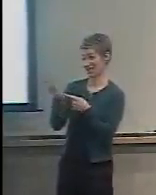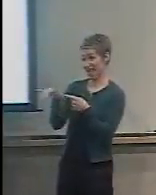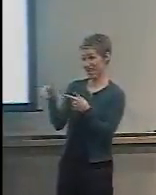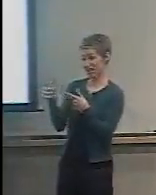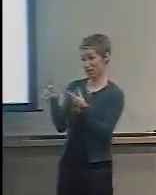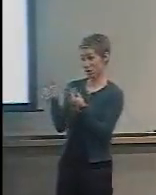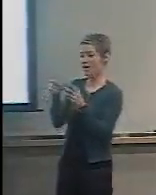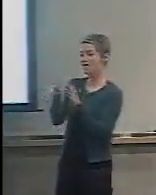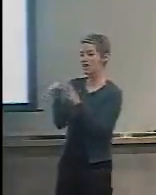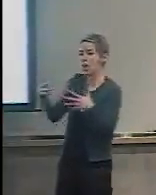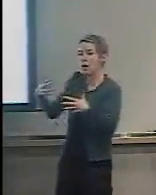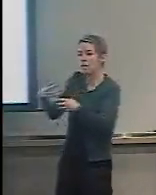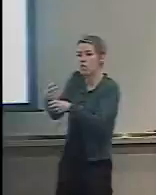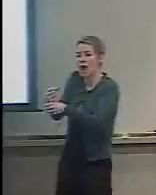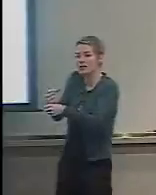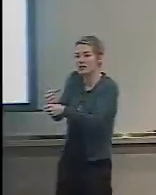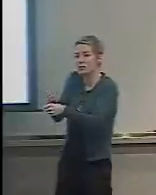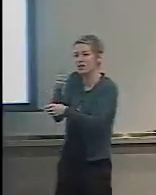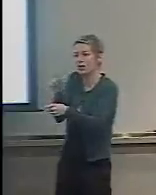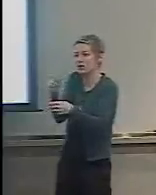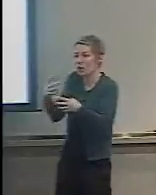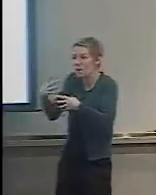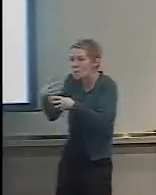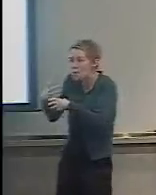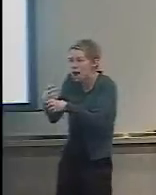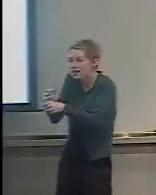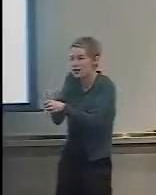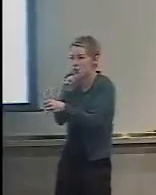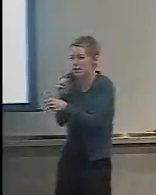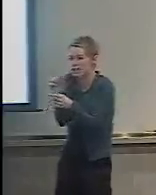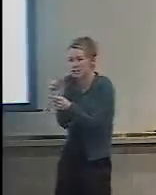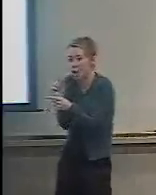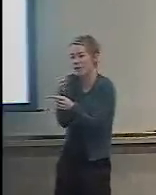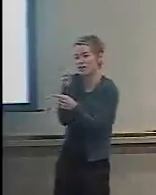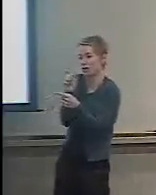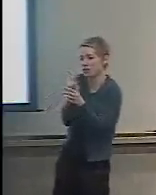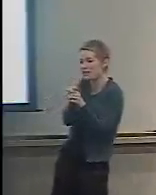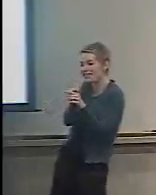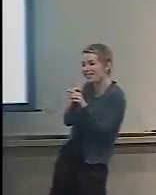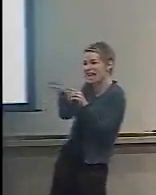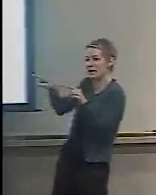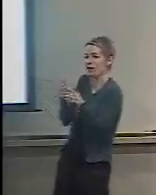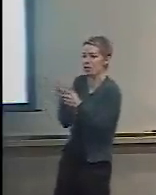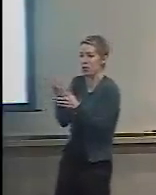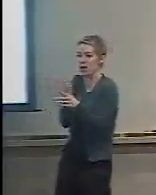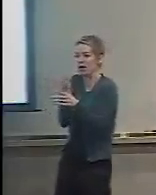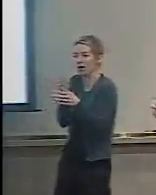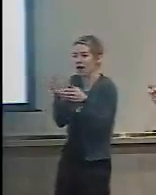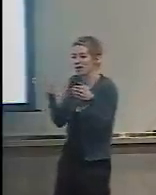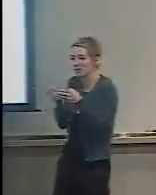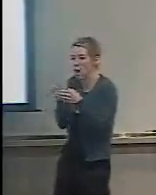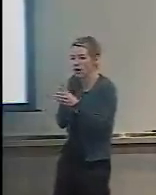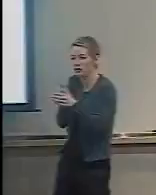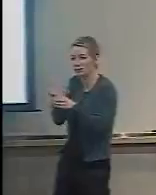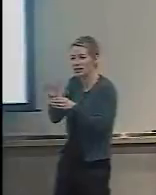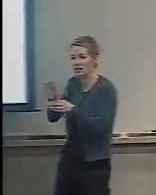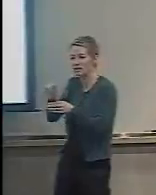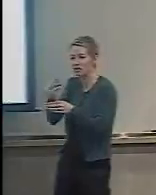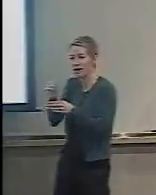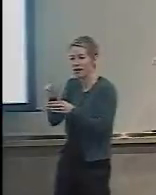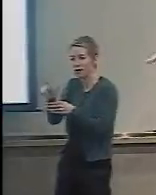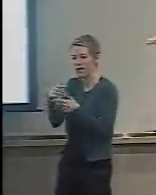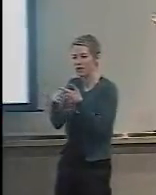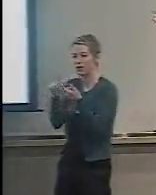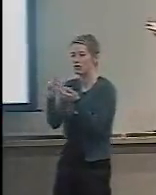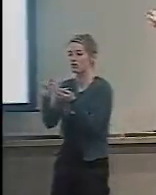video, because you have to compress it to a very small amount so that you can send it over this very small channel. Then you have to transmit it over the cell network,